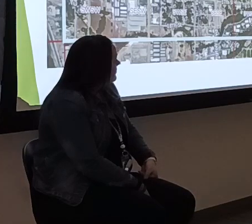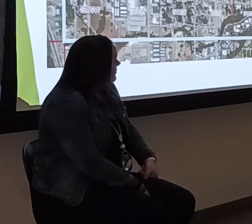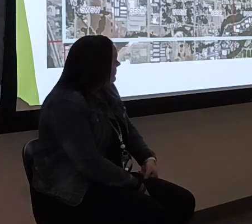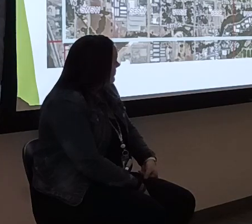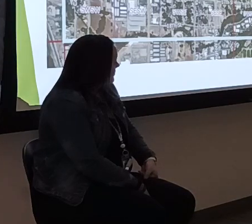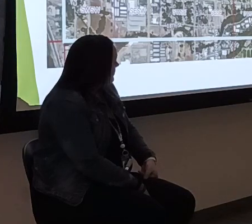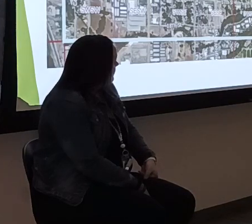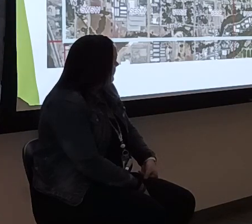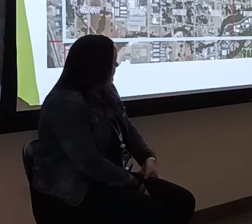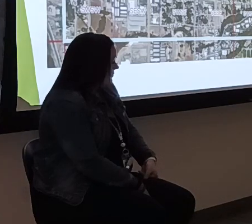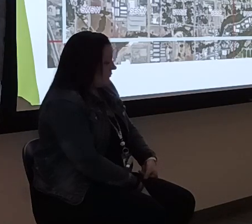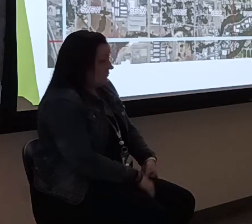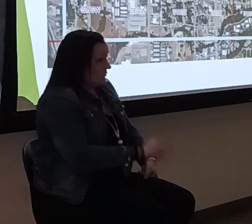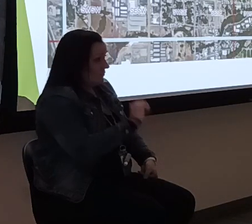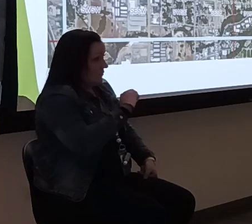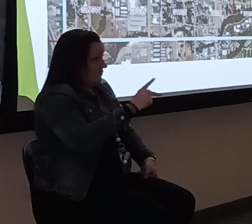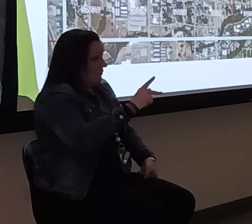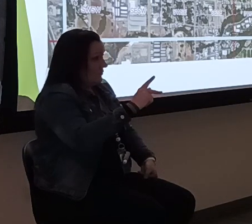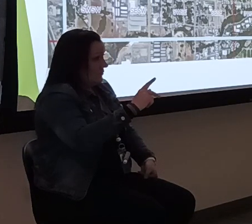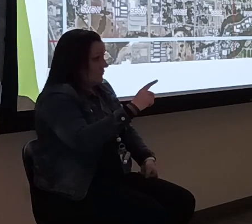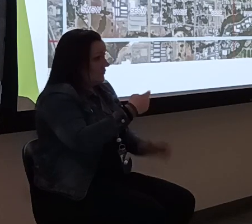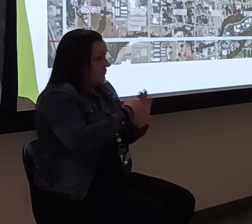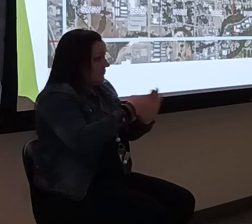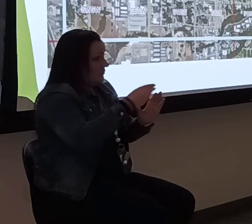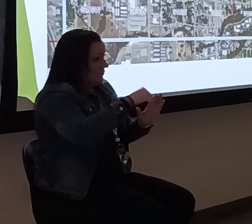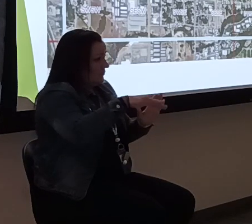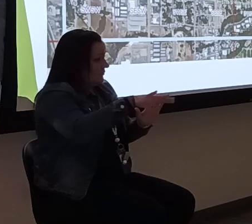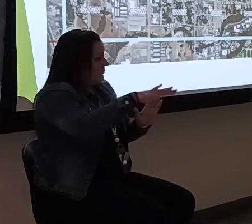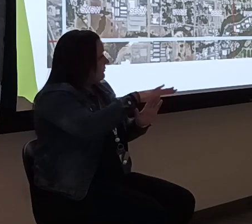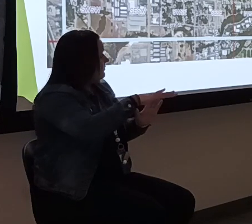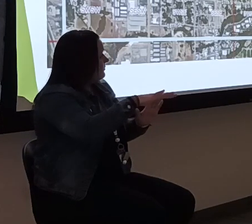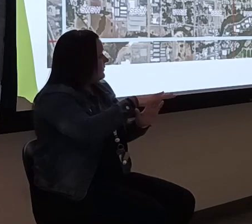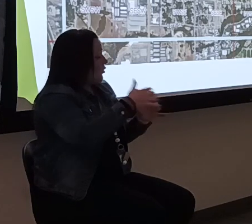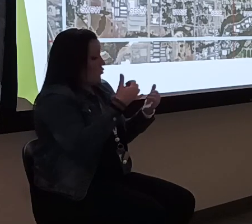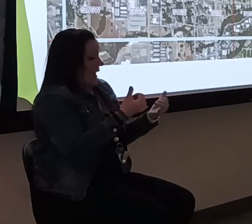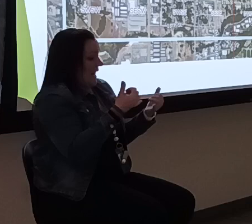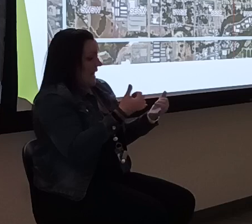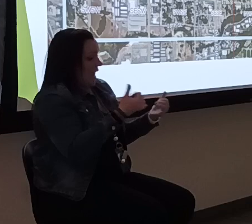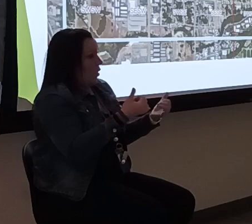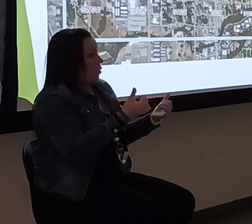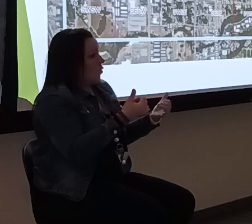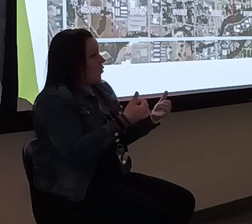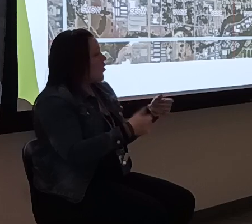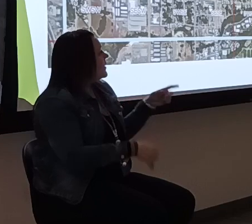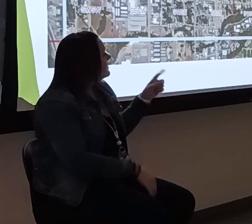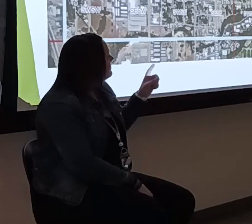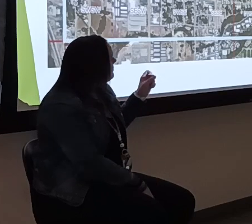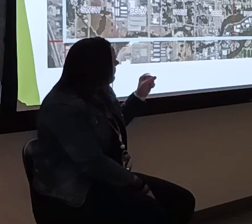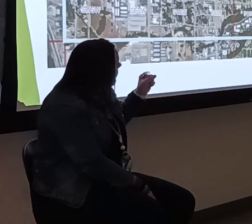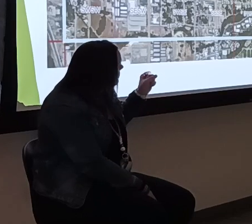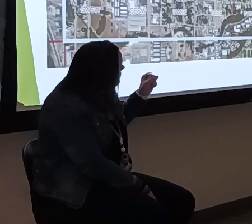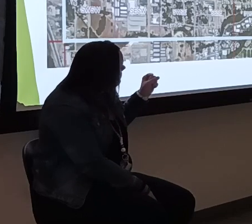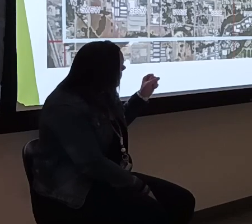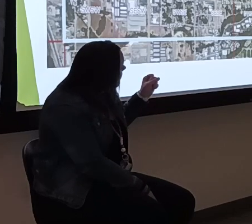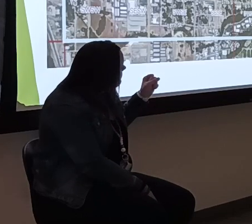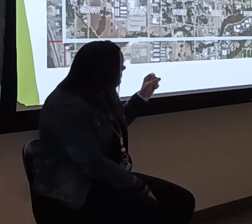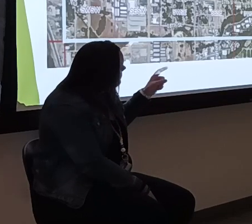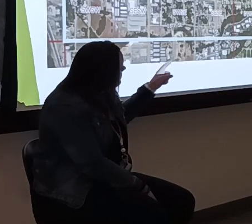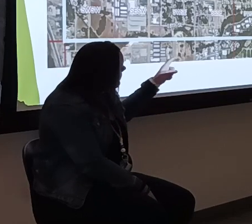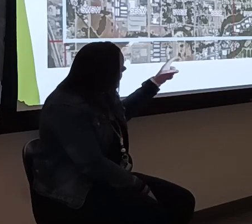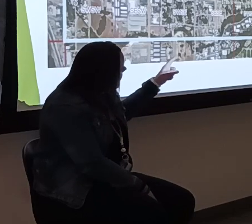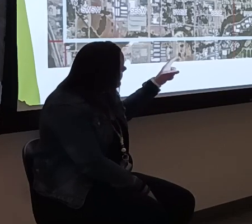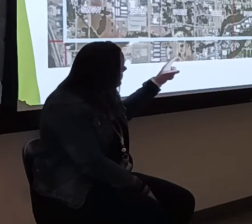But here's the map that shows the land as it now appears. This is where that